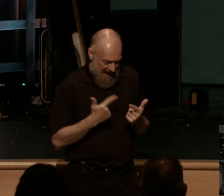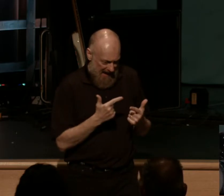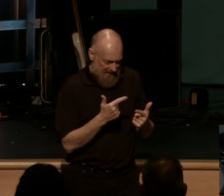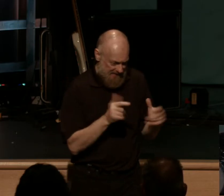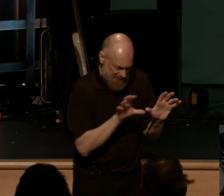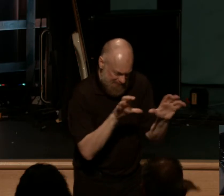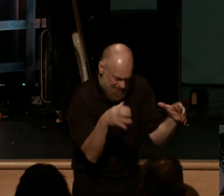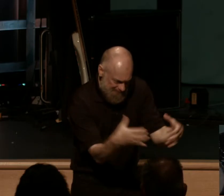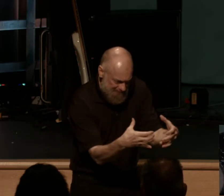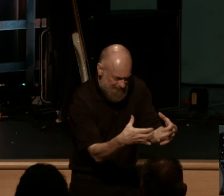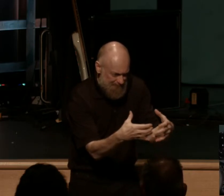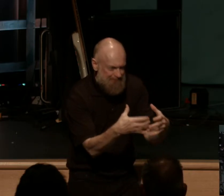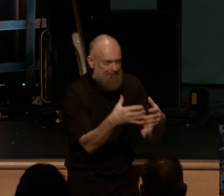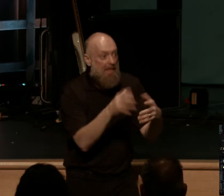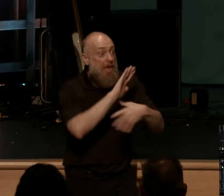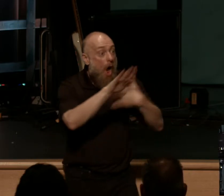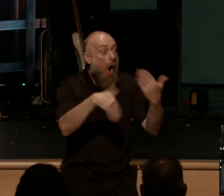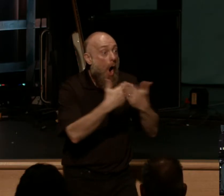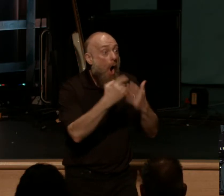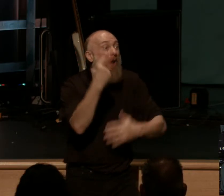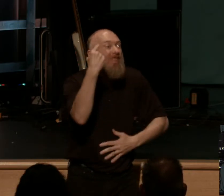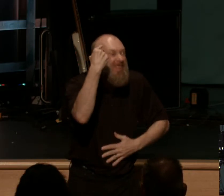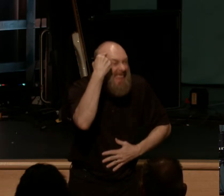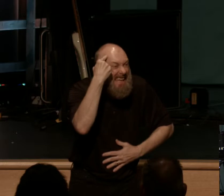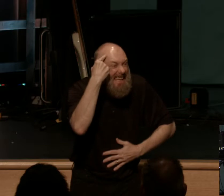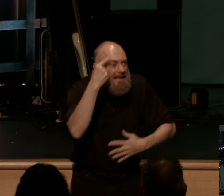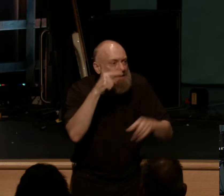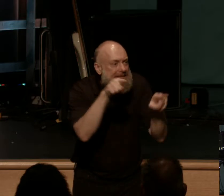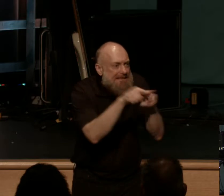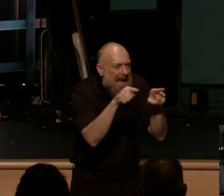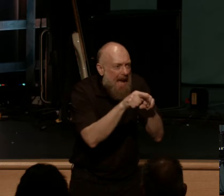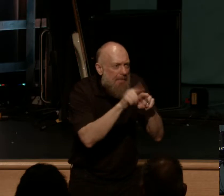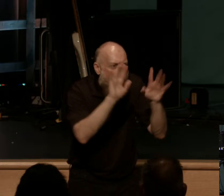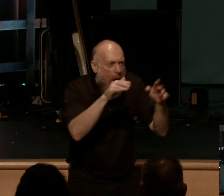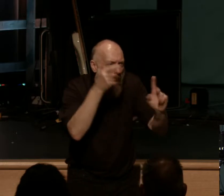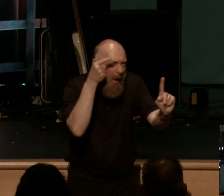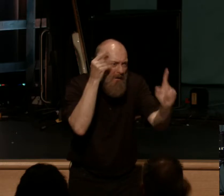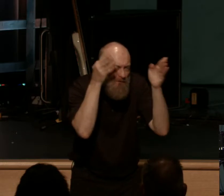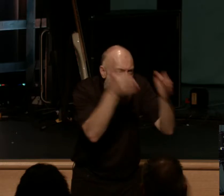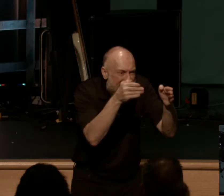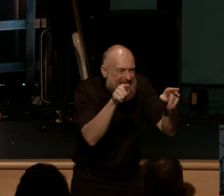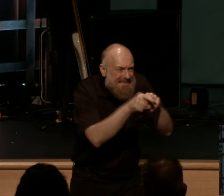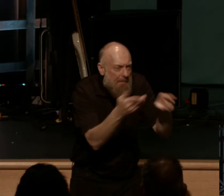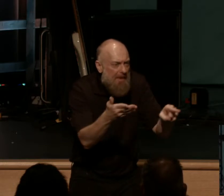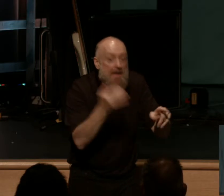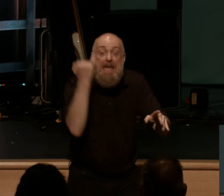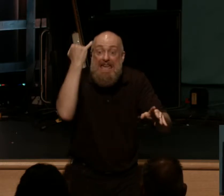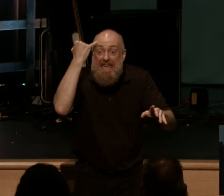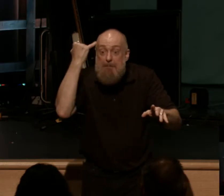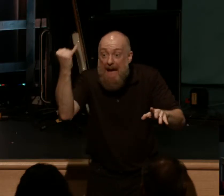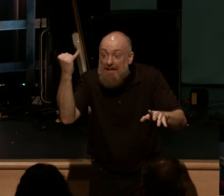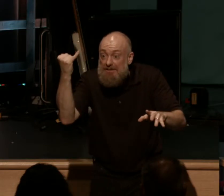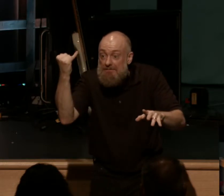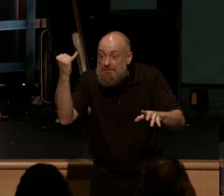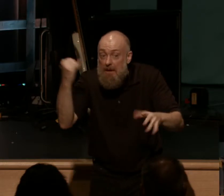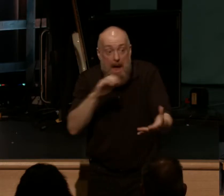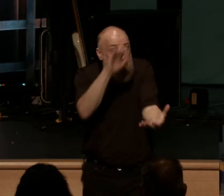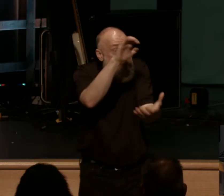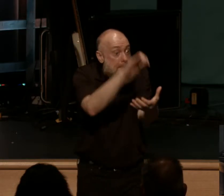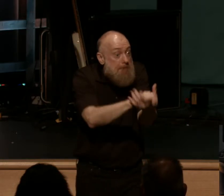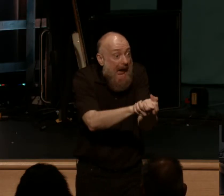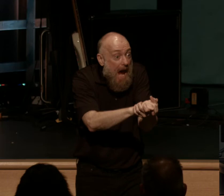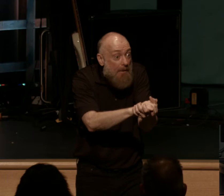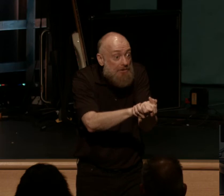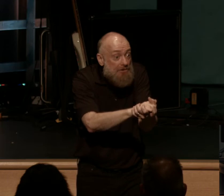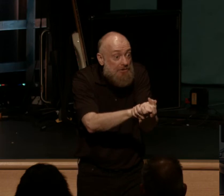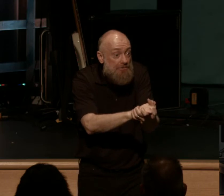long obedience in the same direction. That is hard, it'll be a very, very blessed life. You imagine the marriage